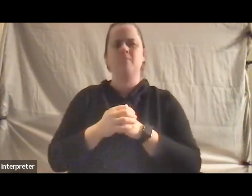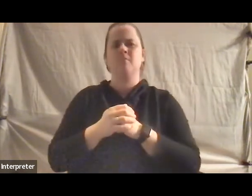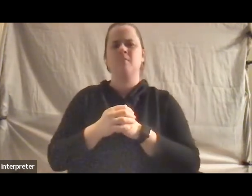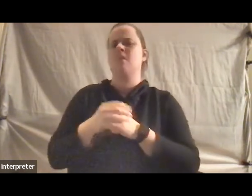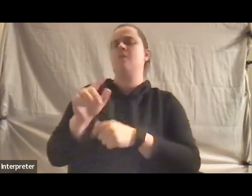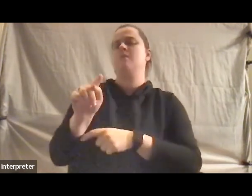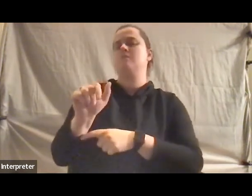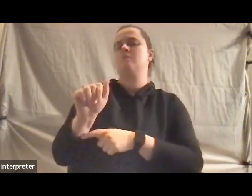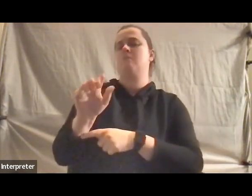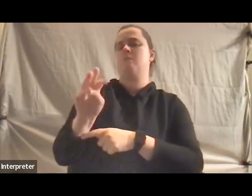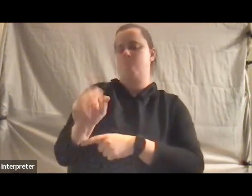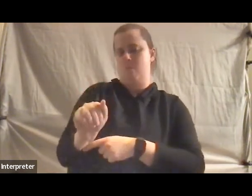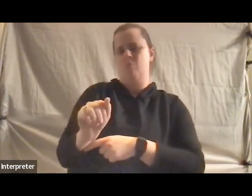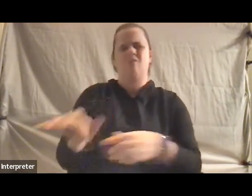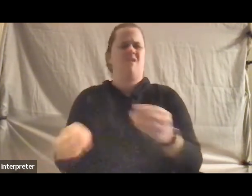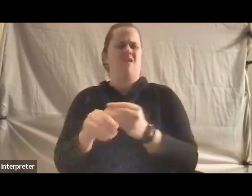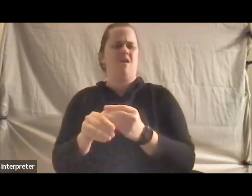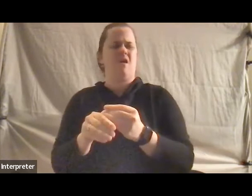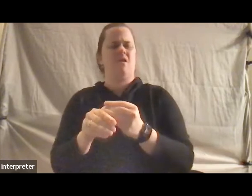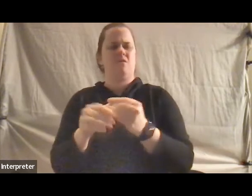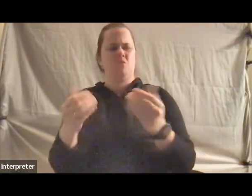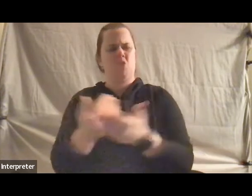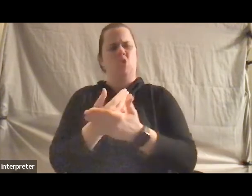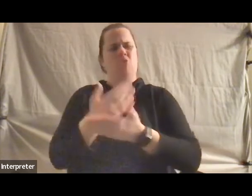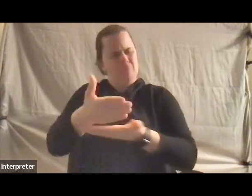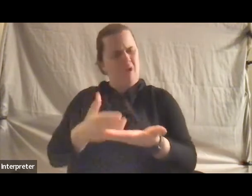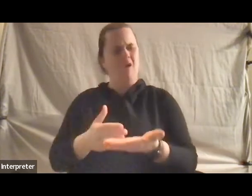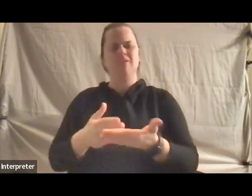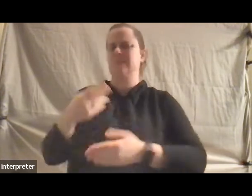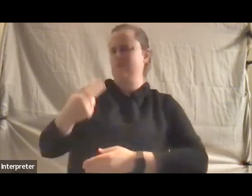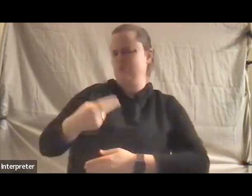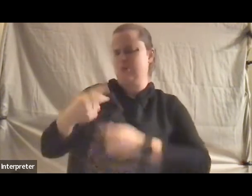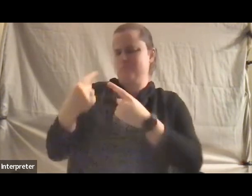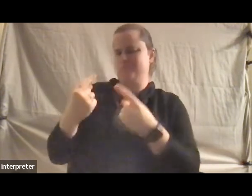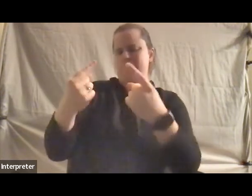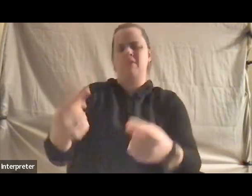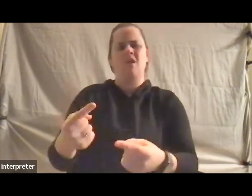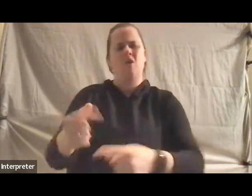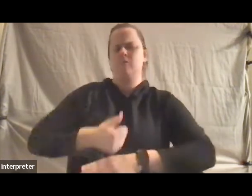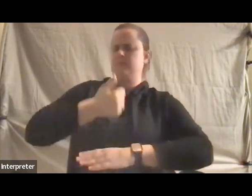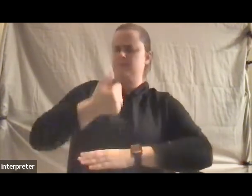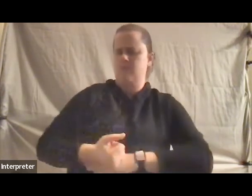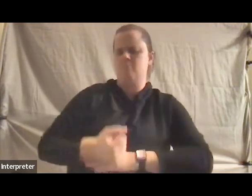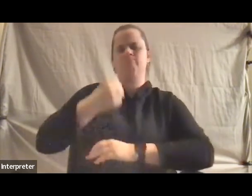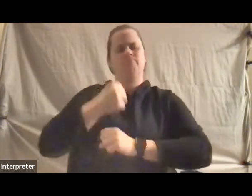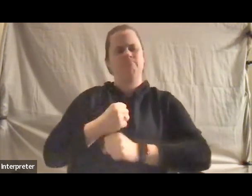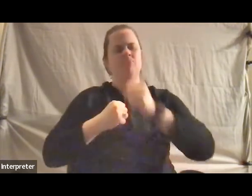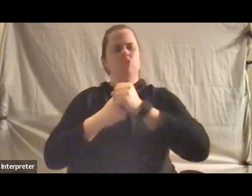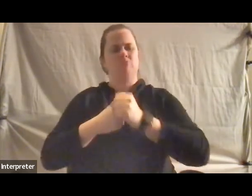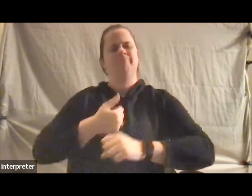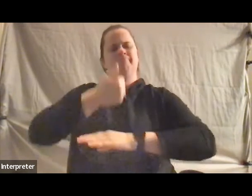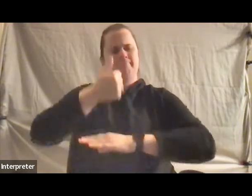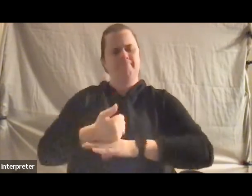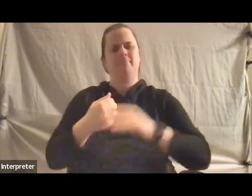elements, especially historic research, this framework will serve as a scaffolding to build and support our